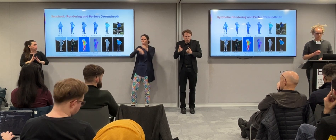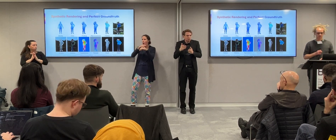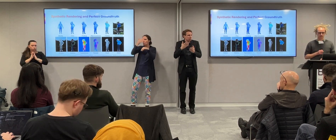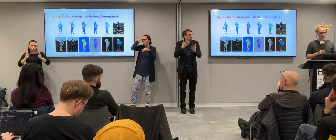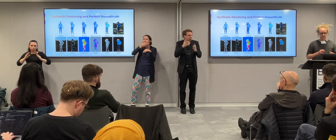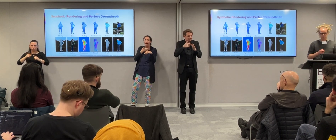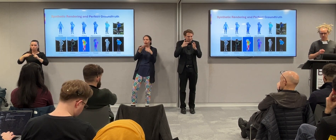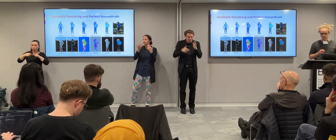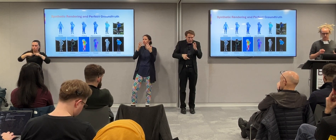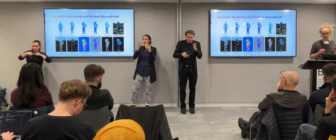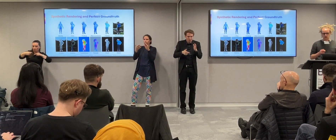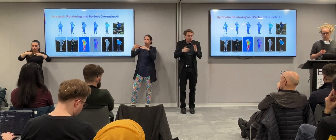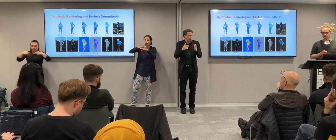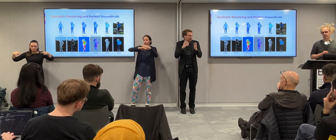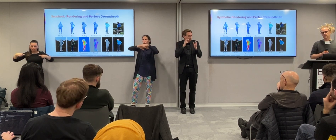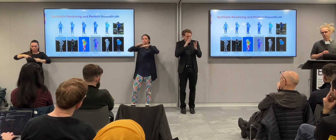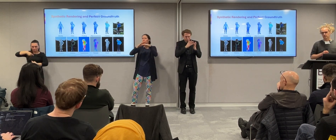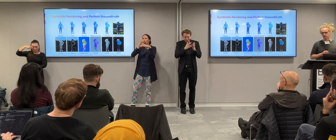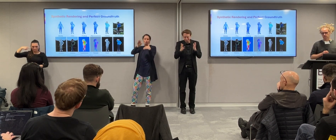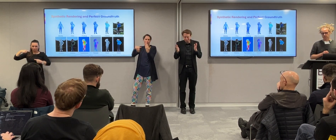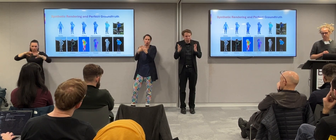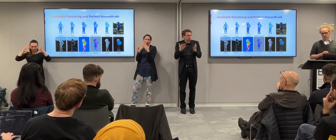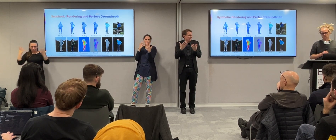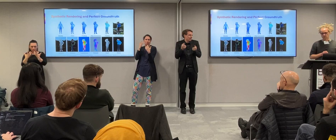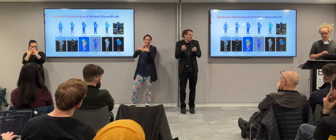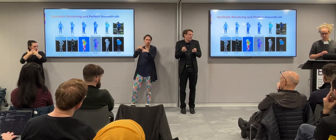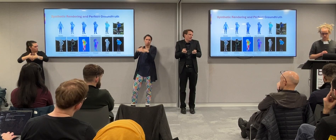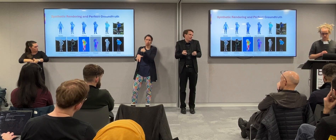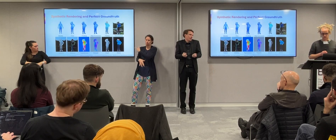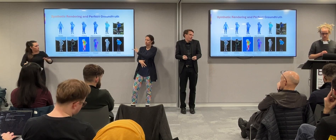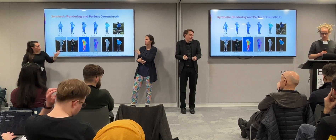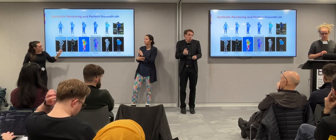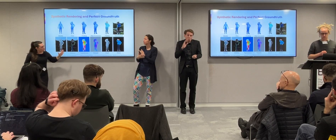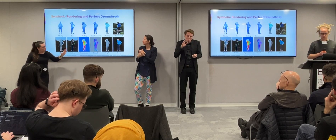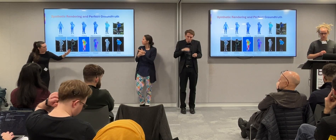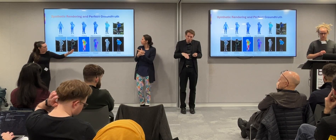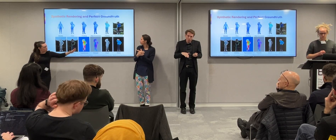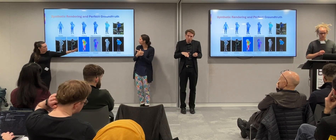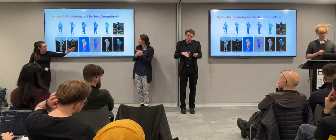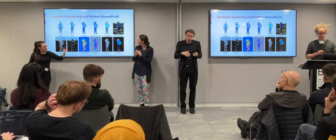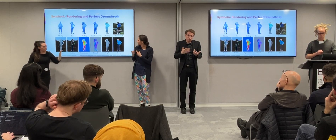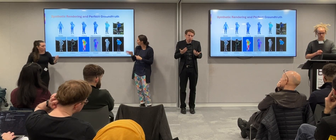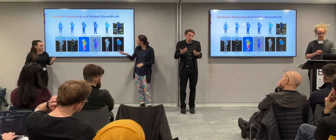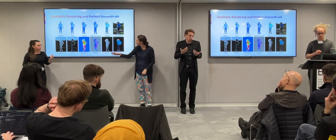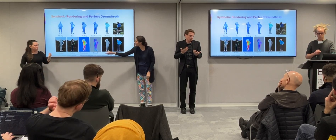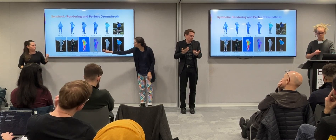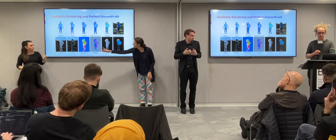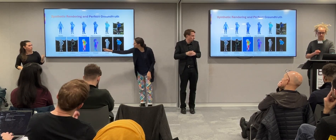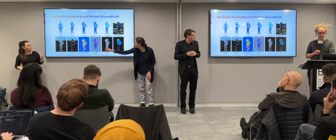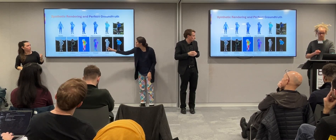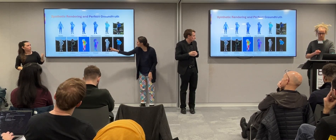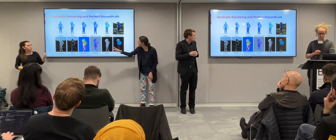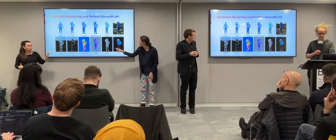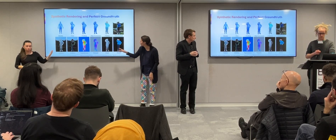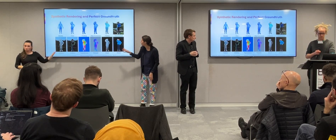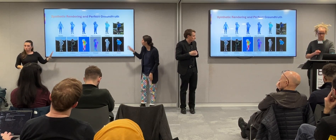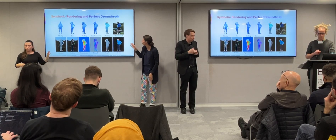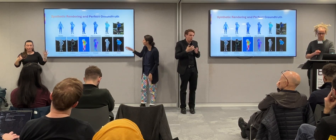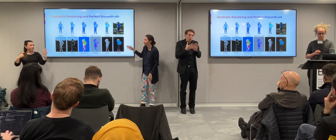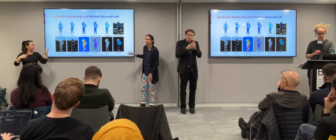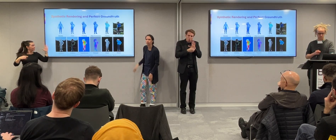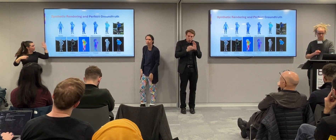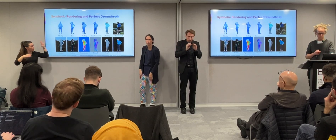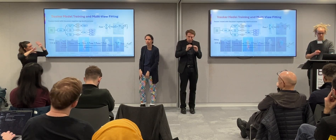masks, and albedo. So all of that is basically available for further learning the models.